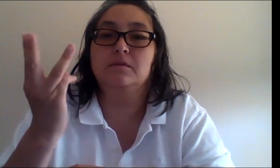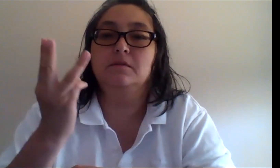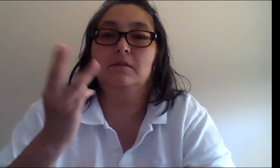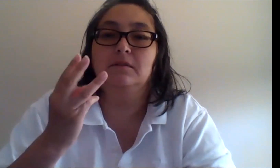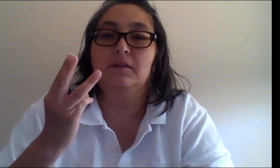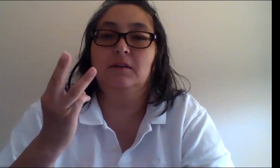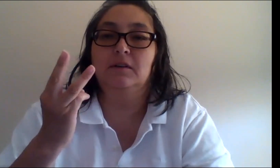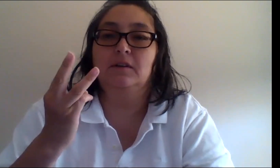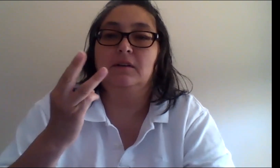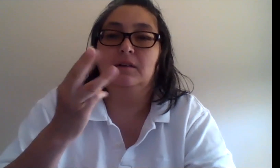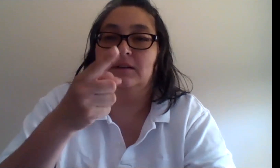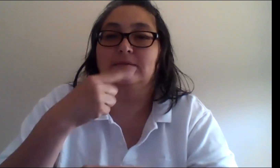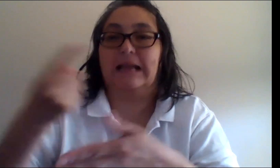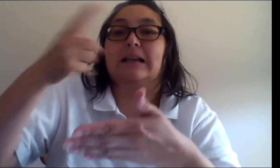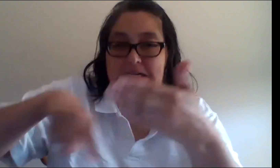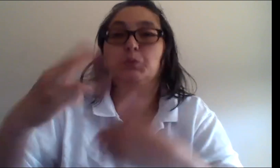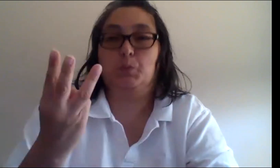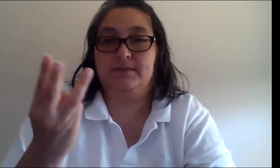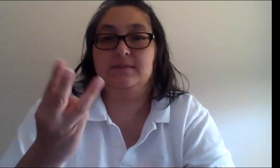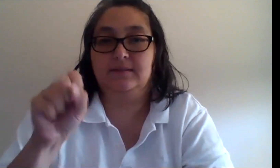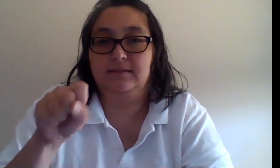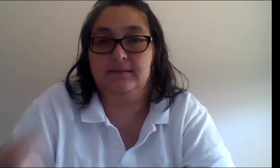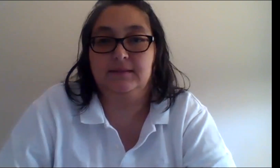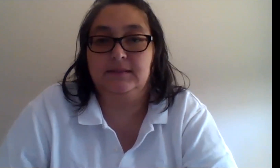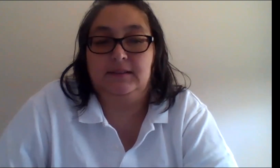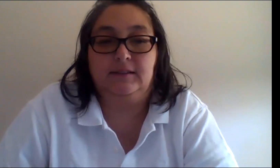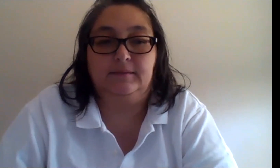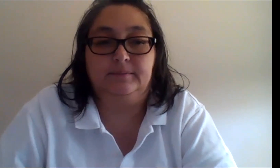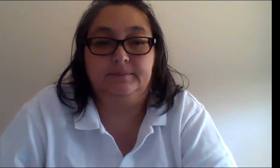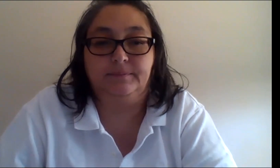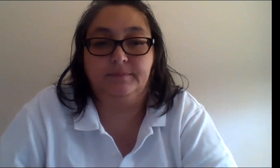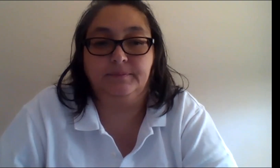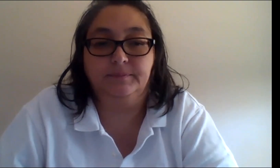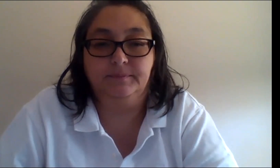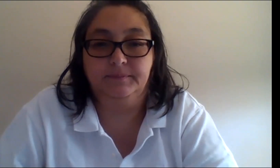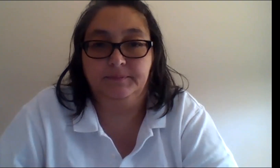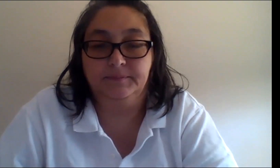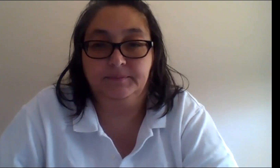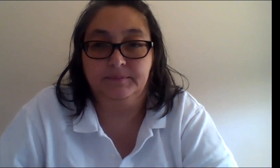Next week. Next week? It's next Wednesday. Thank you.